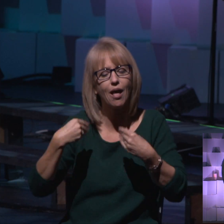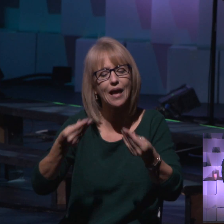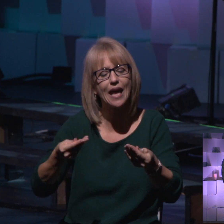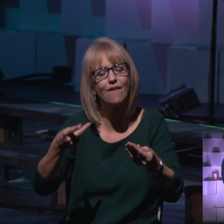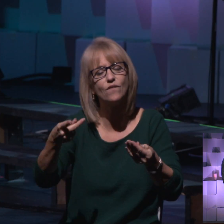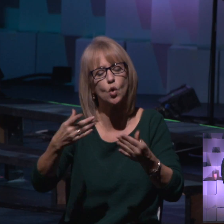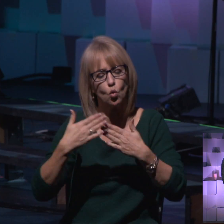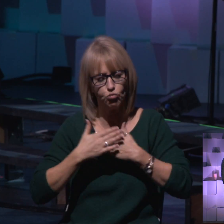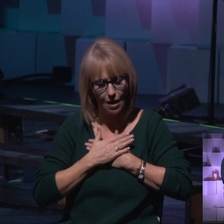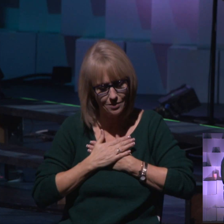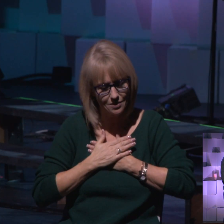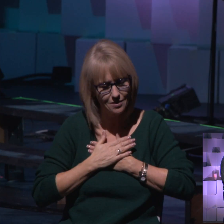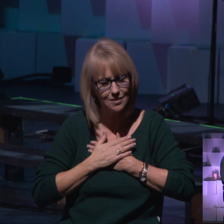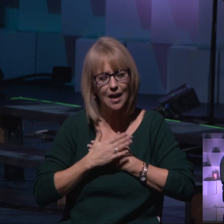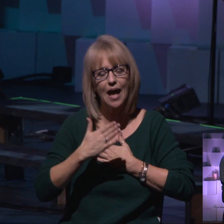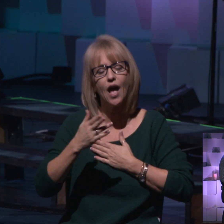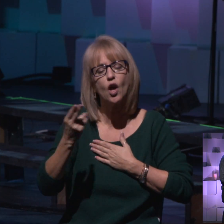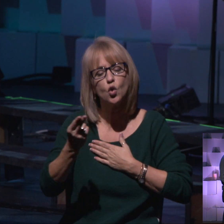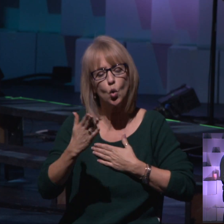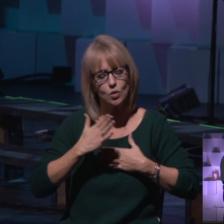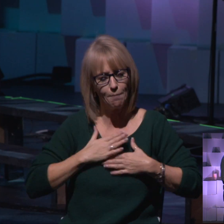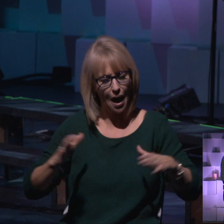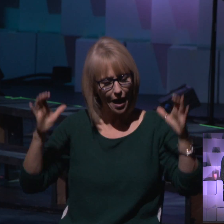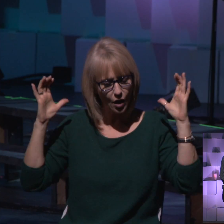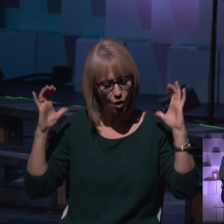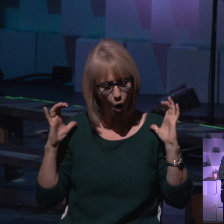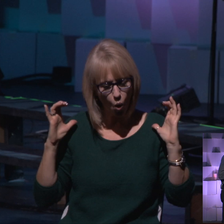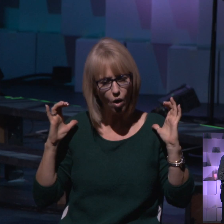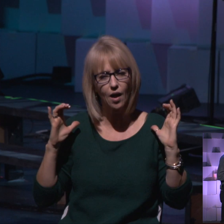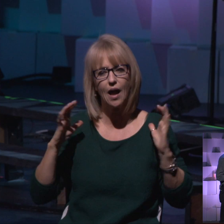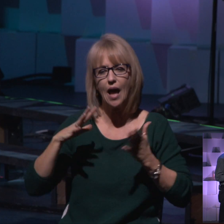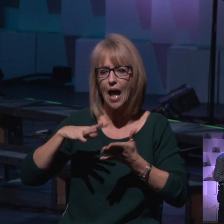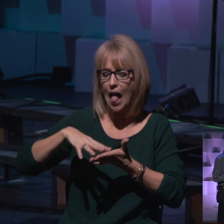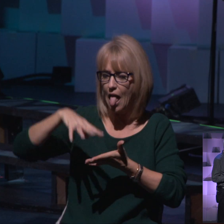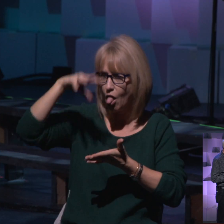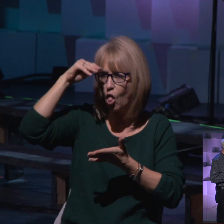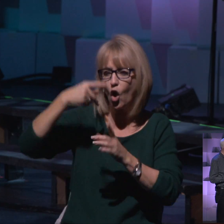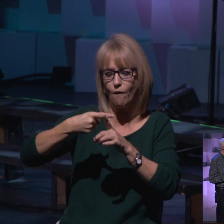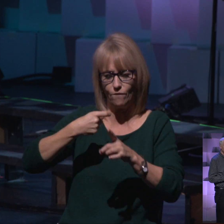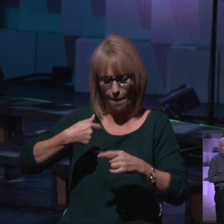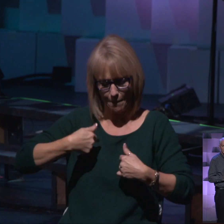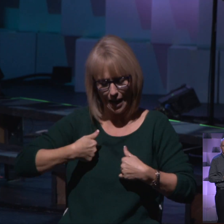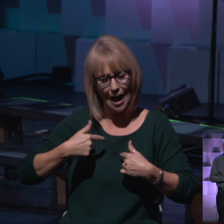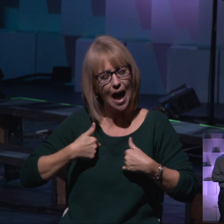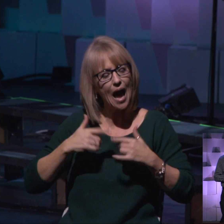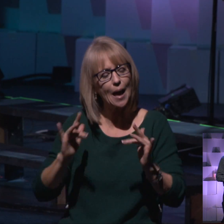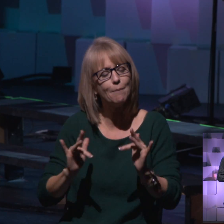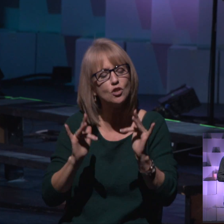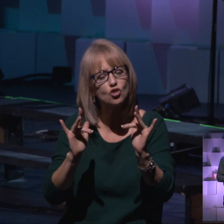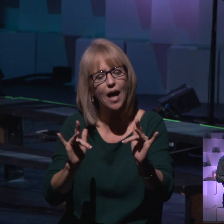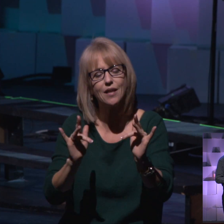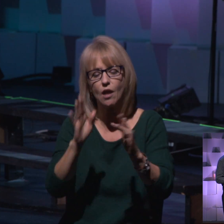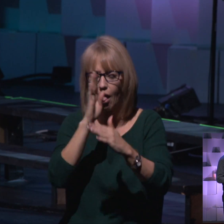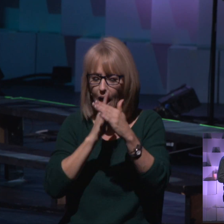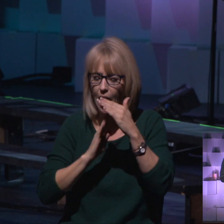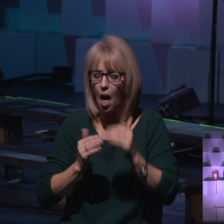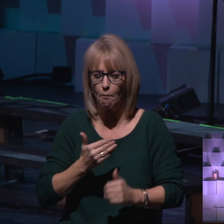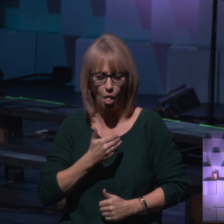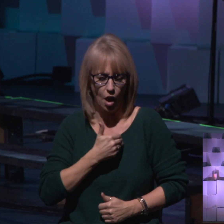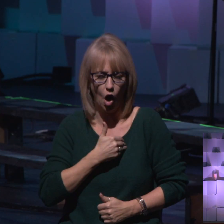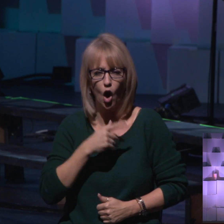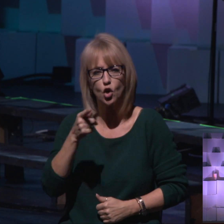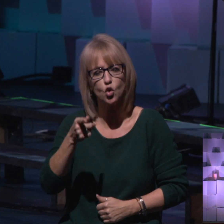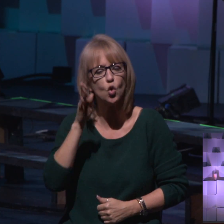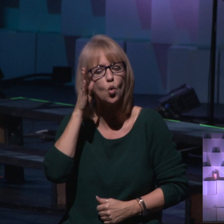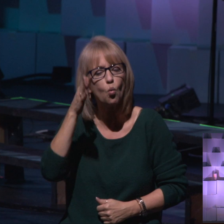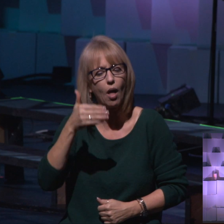my yoke upon you and learn from me, for I am gentle and humble in heart, and you will find rest for your souls.